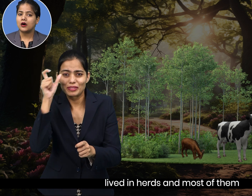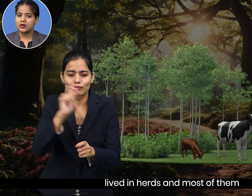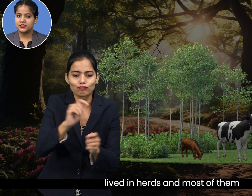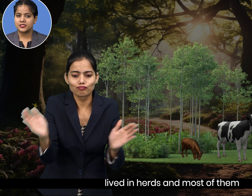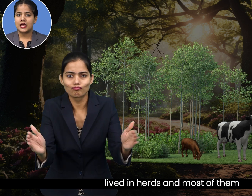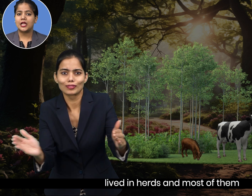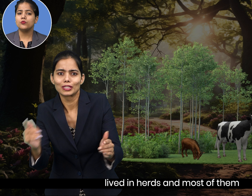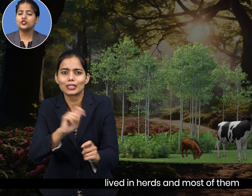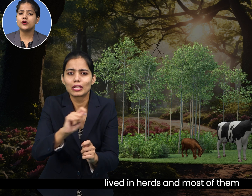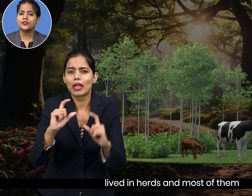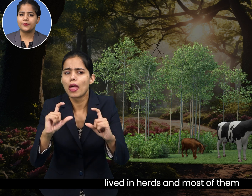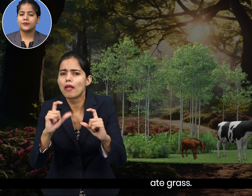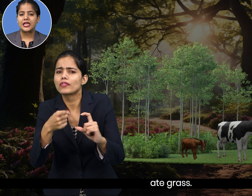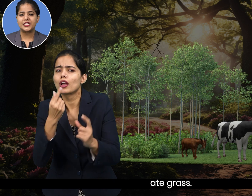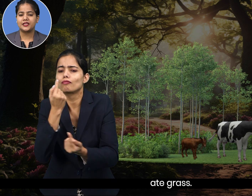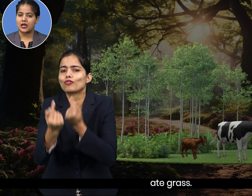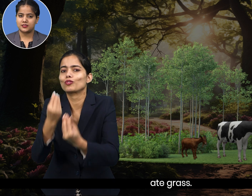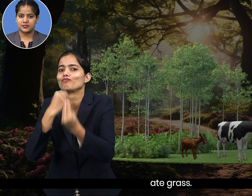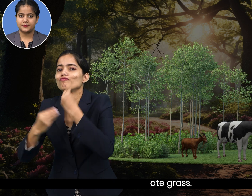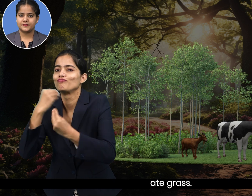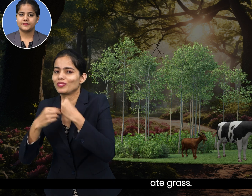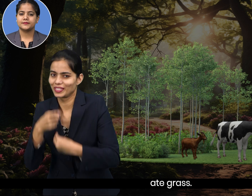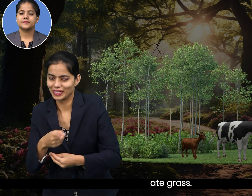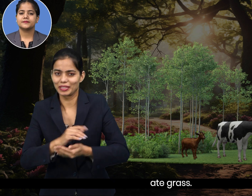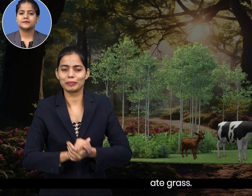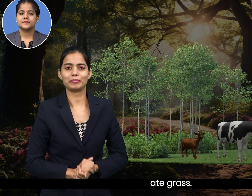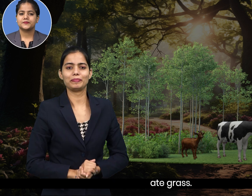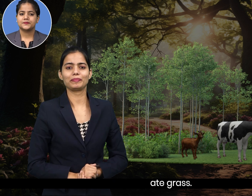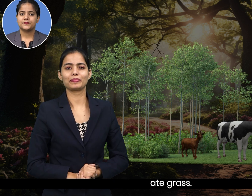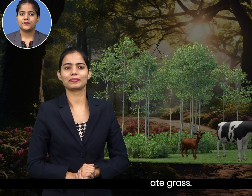in herds and most of them ate grass.